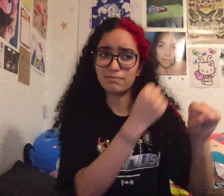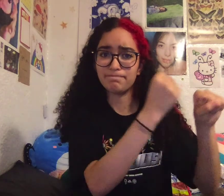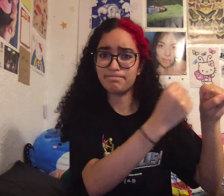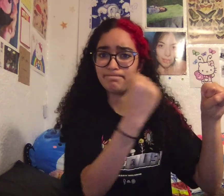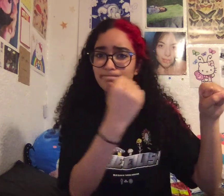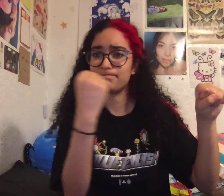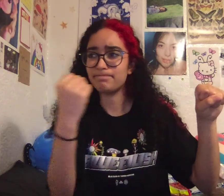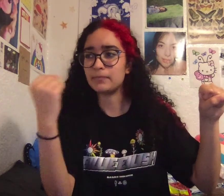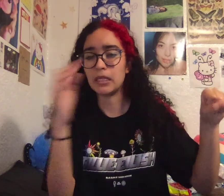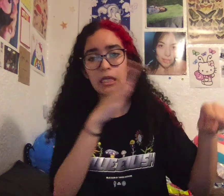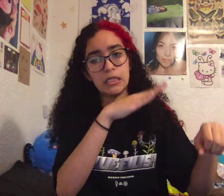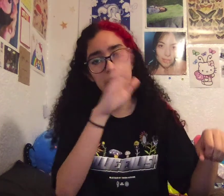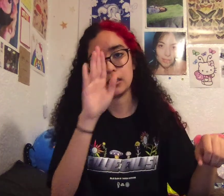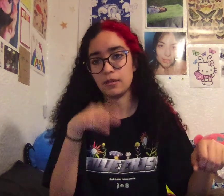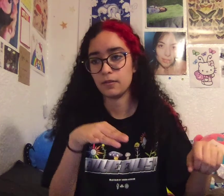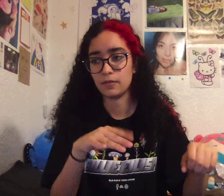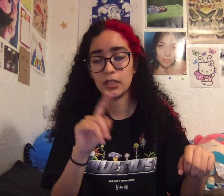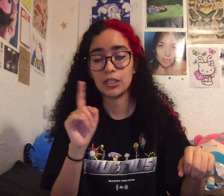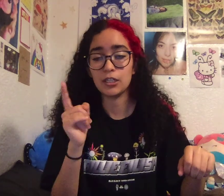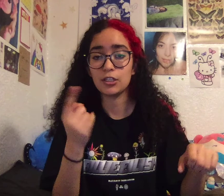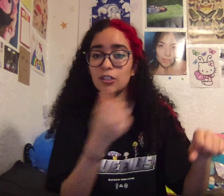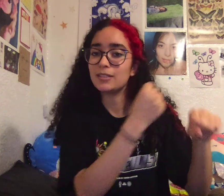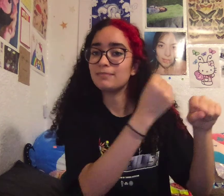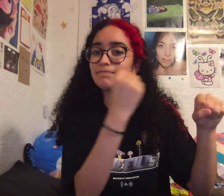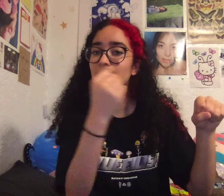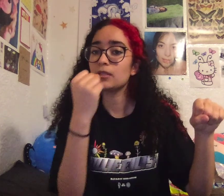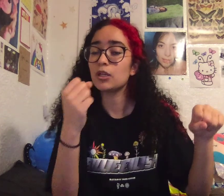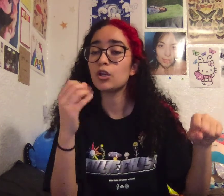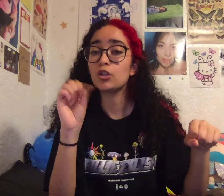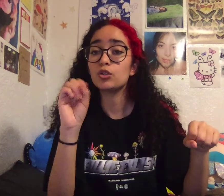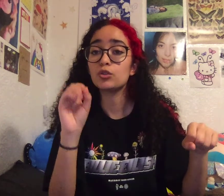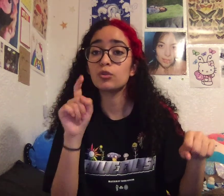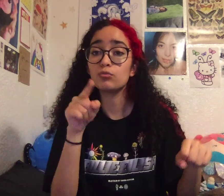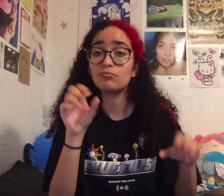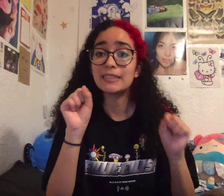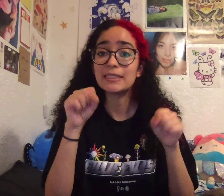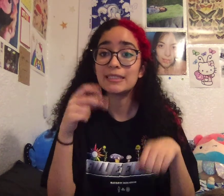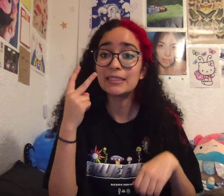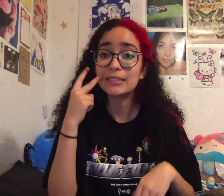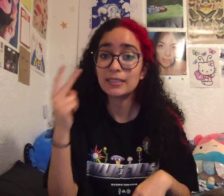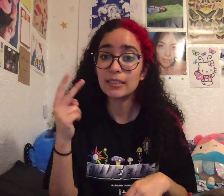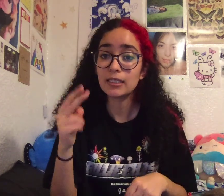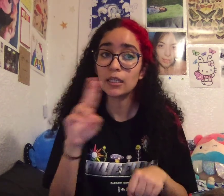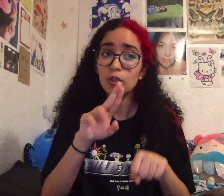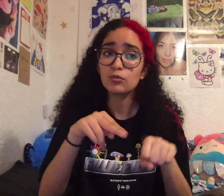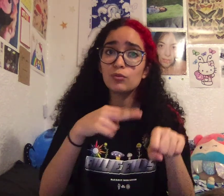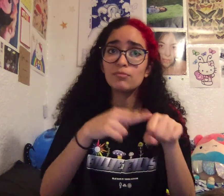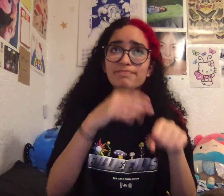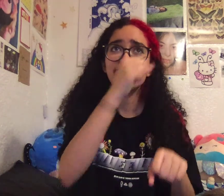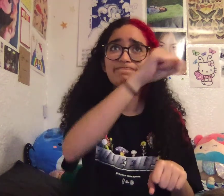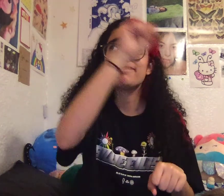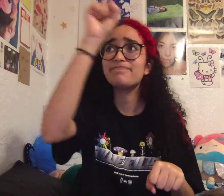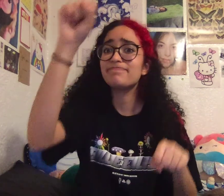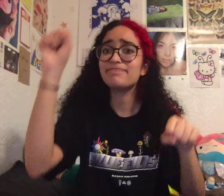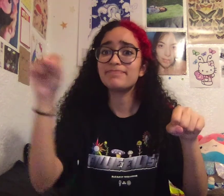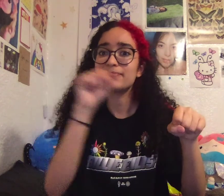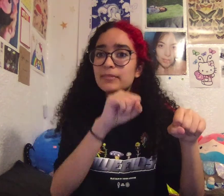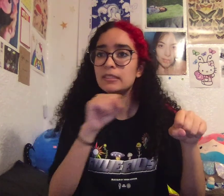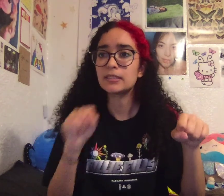have it like this so you can see the order of the planets, but they're normally very, very jumbled. They don't line up like this. Just wanted to